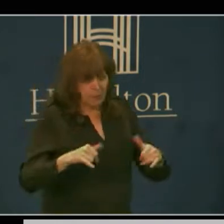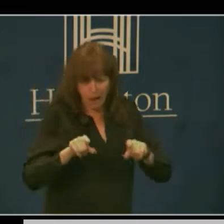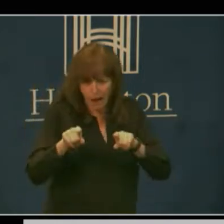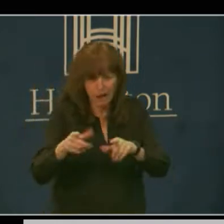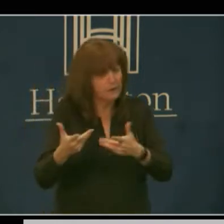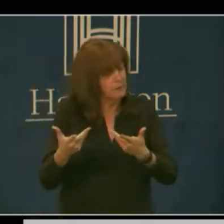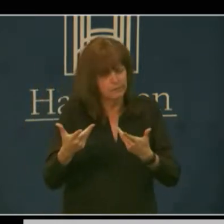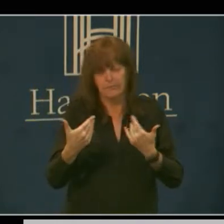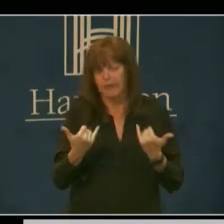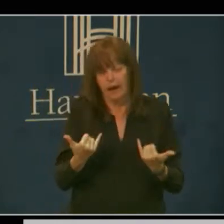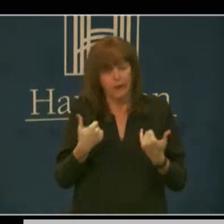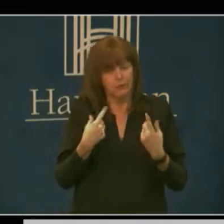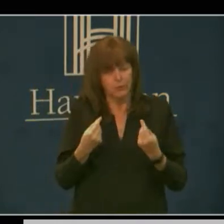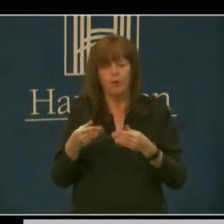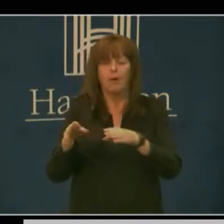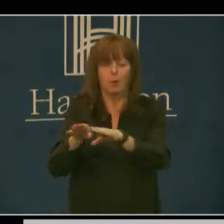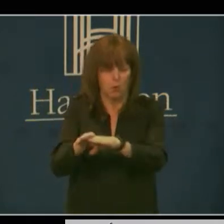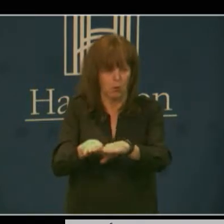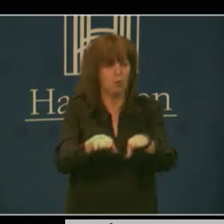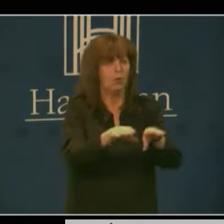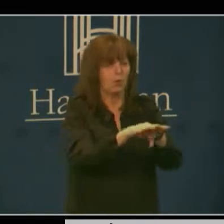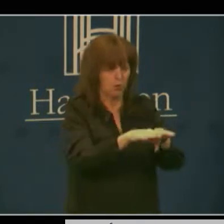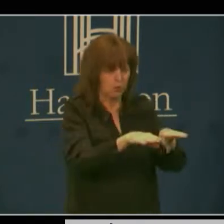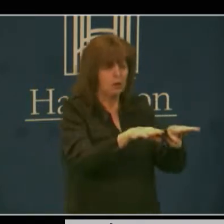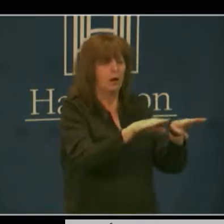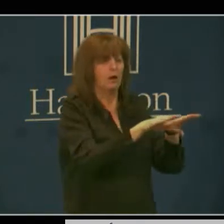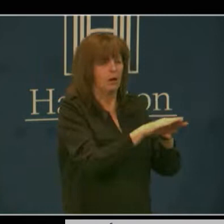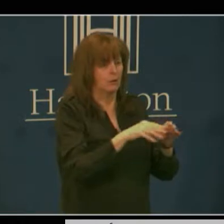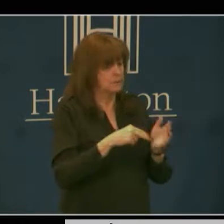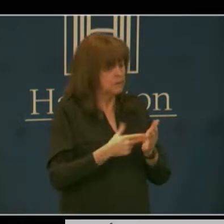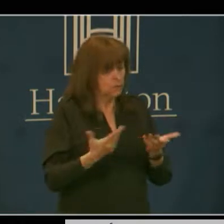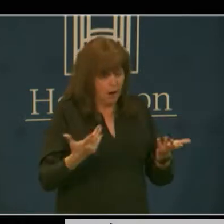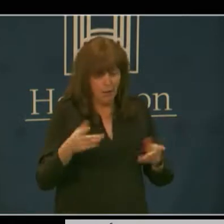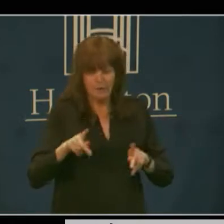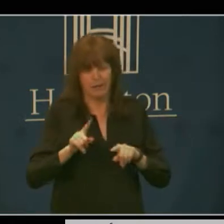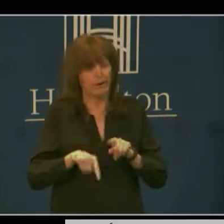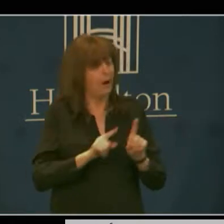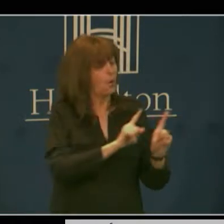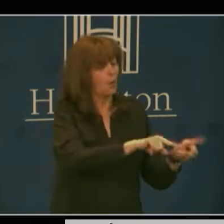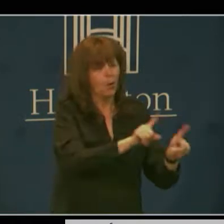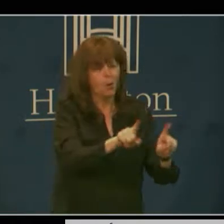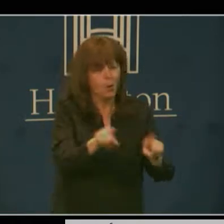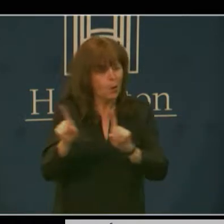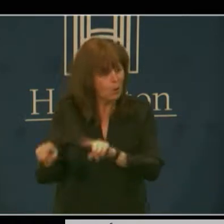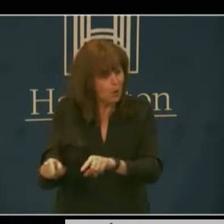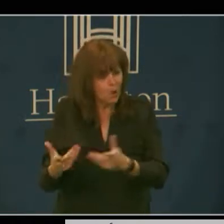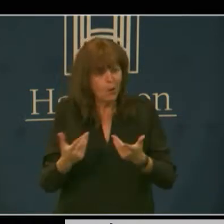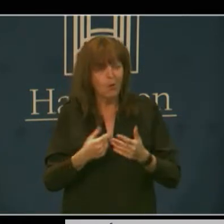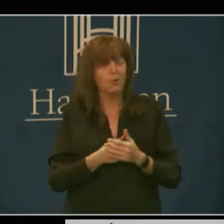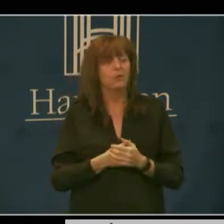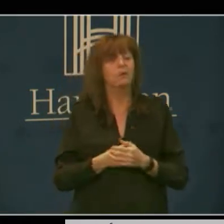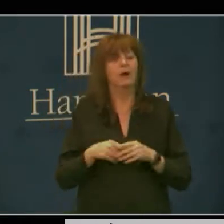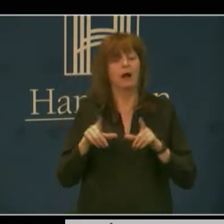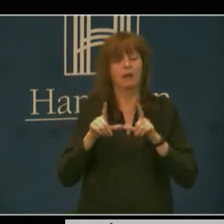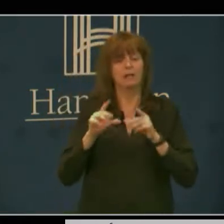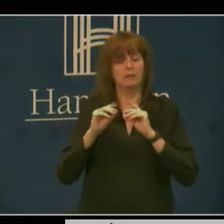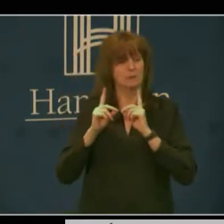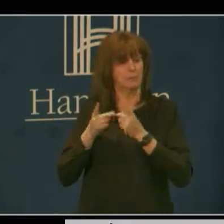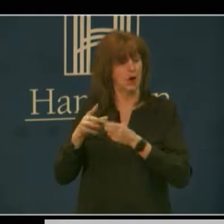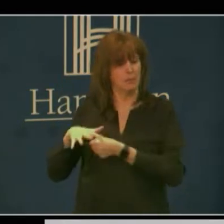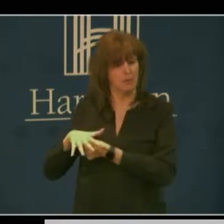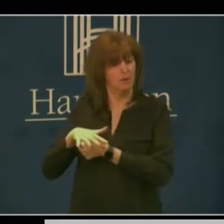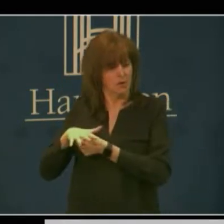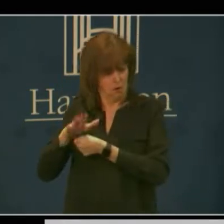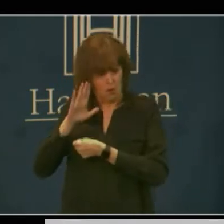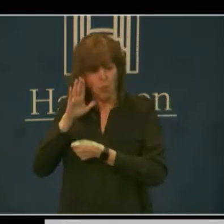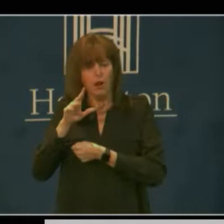we're discouraging people from gathering in certain places. Our licensing folks will continue to monitor some of these orders and help the